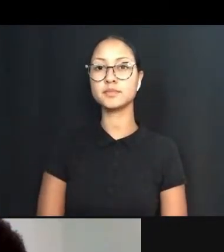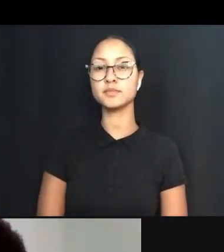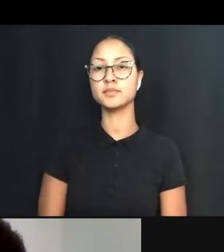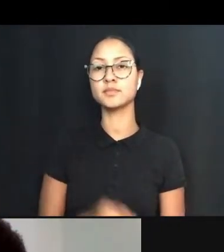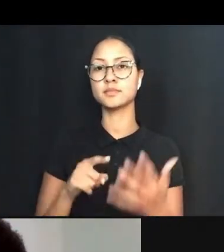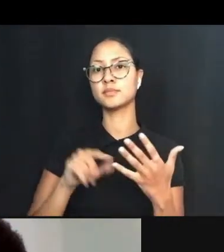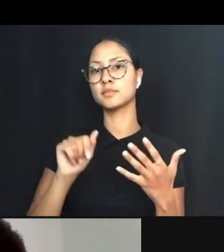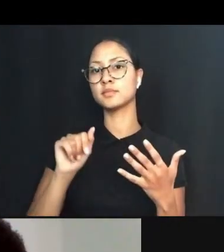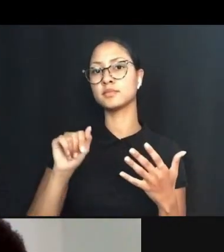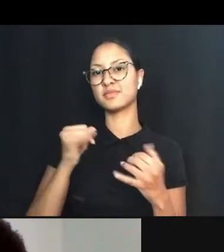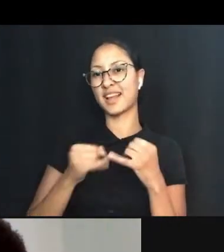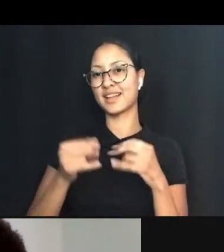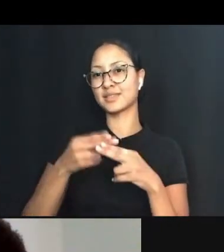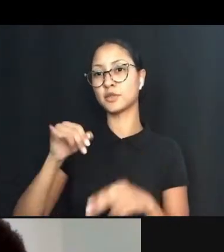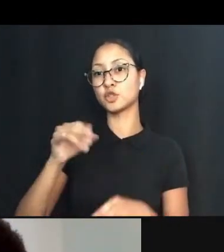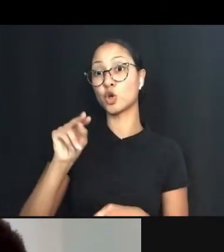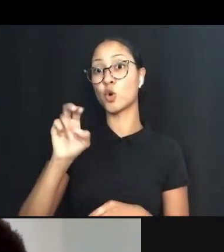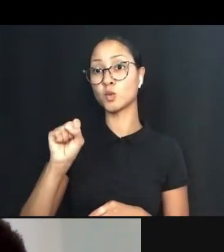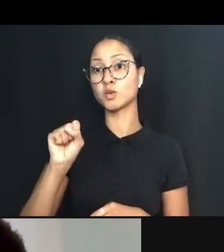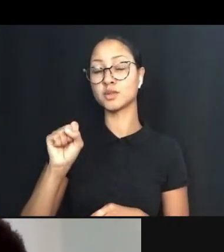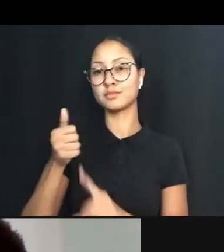performer.